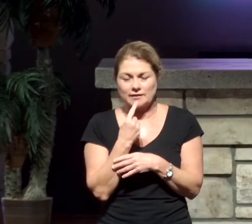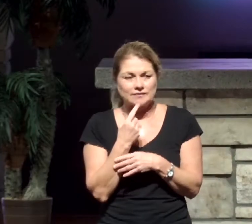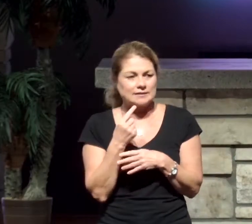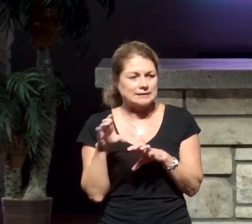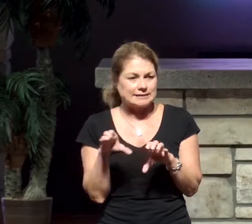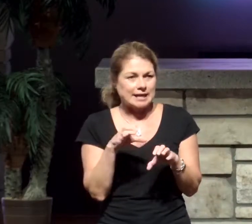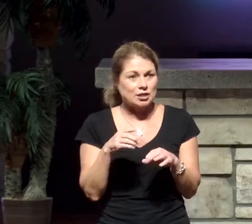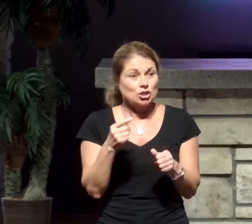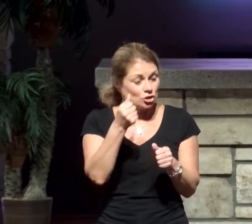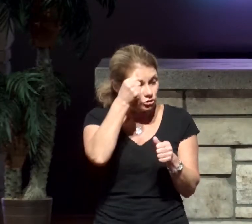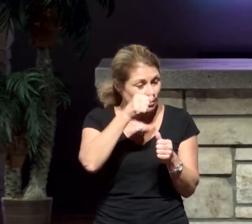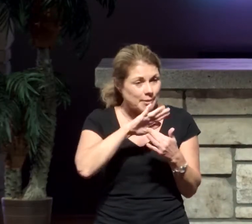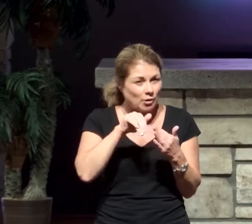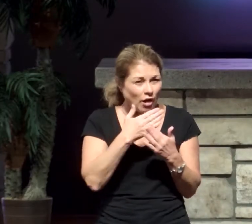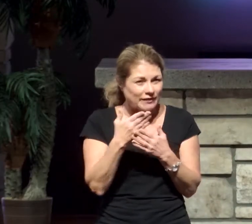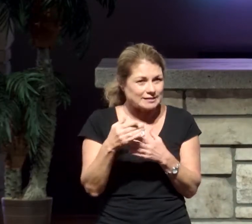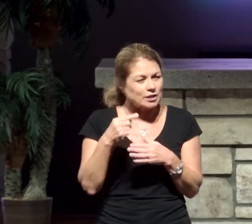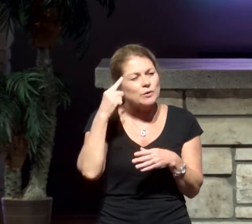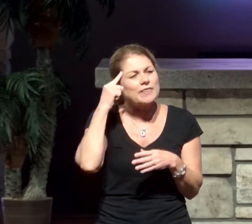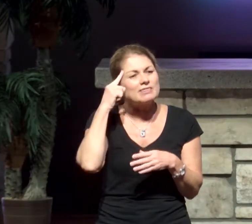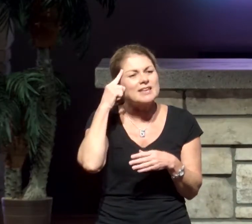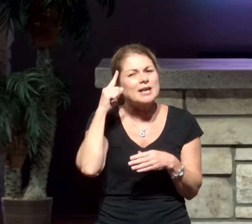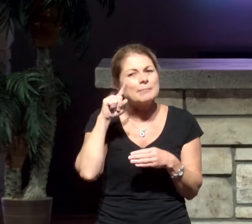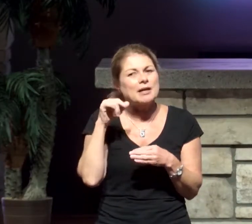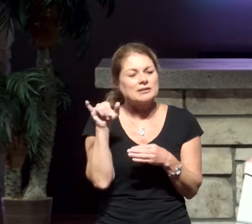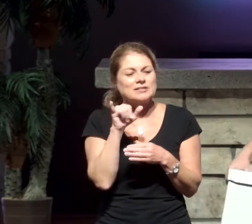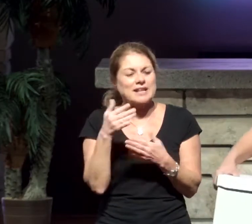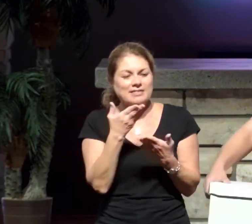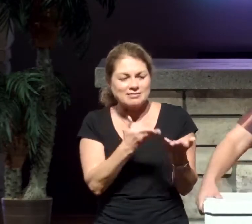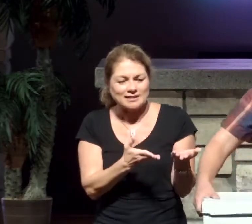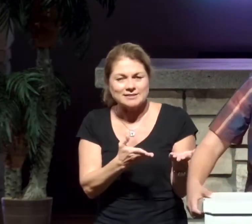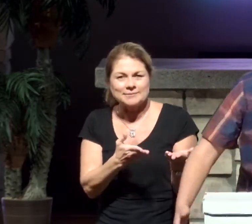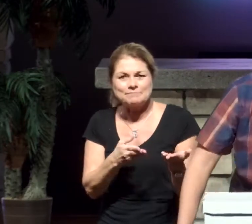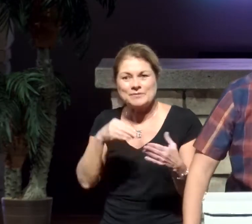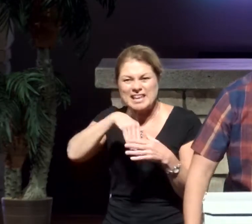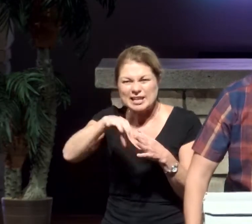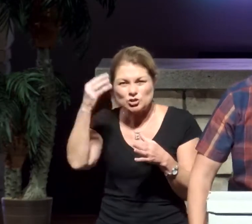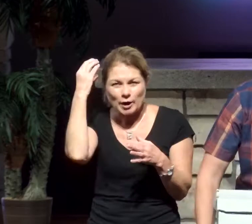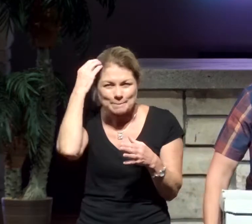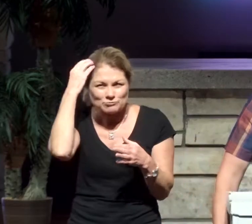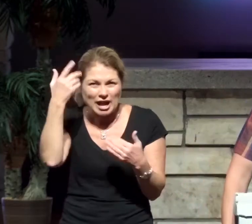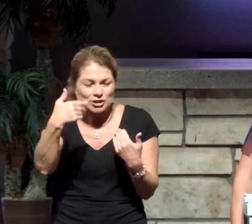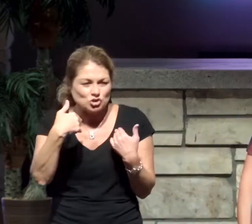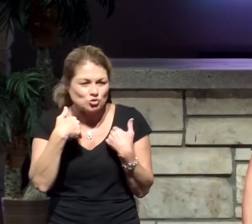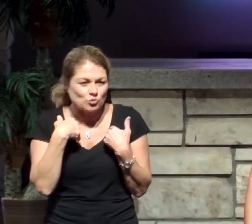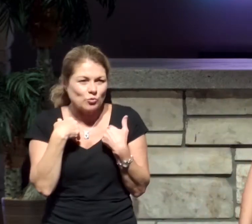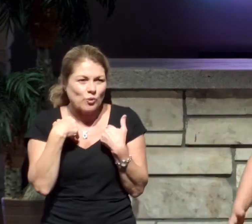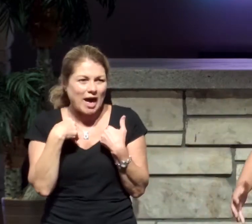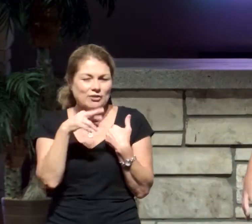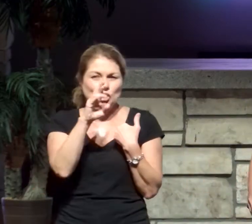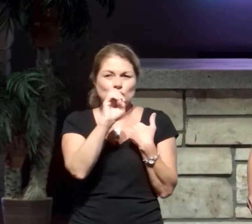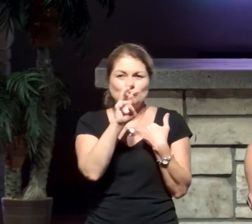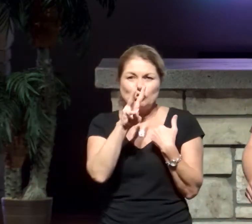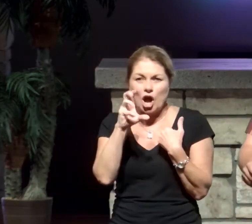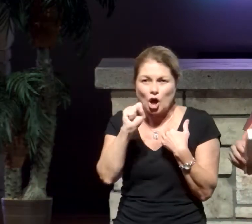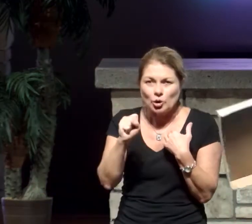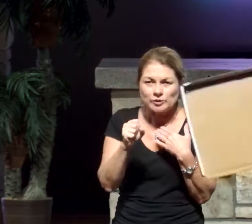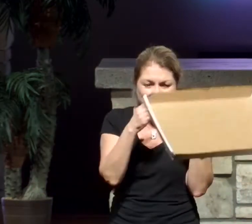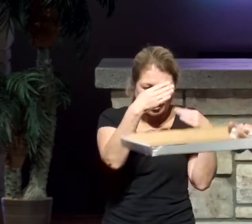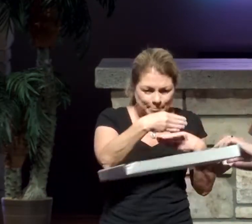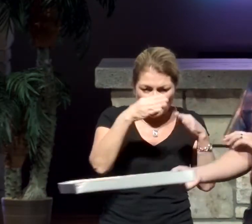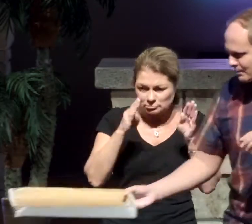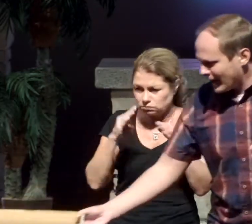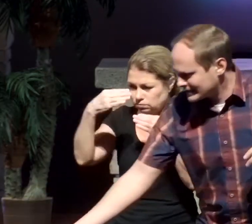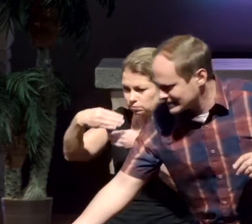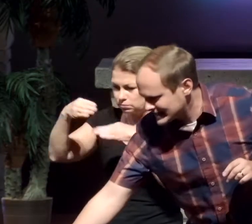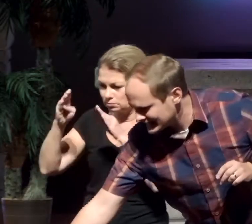of these things. In fact, you can think of it like this, that within your brain, you have rows and rows of boxes, and